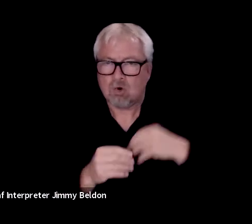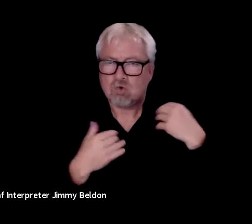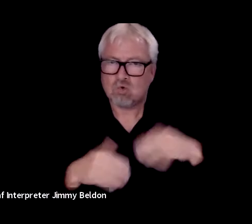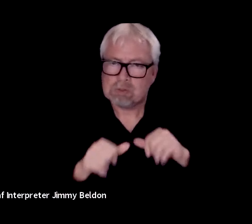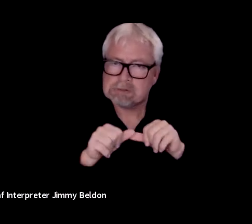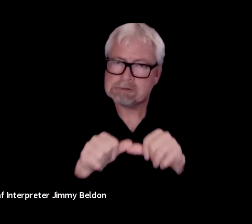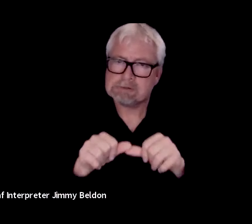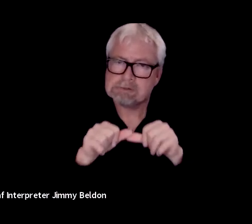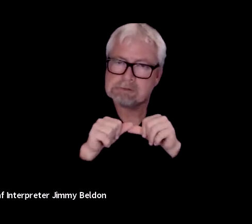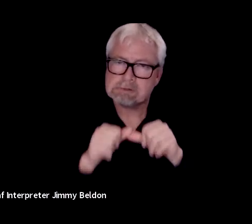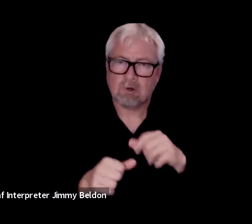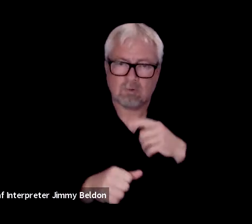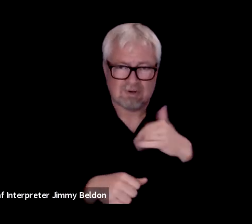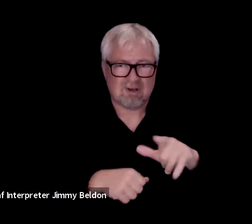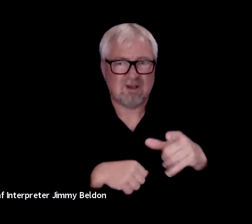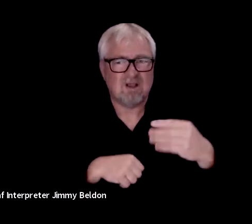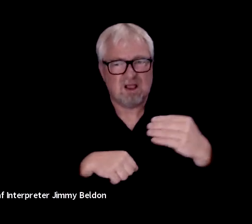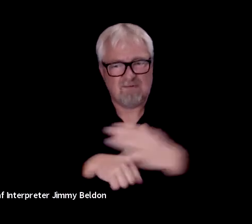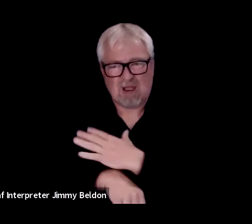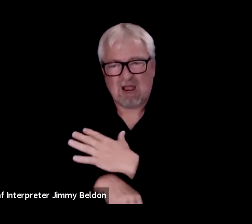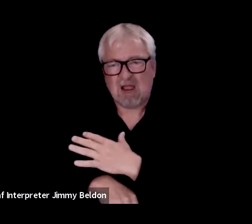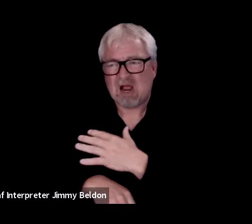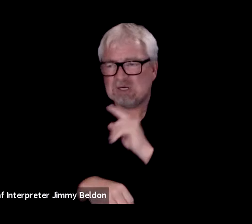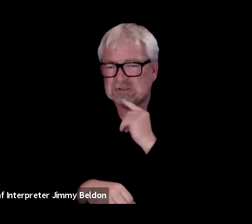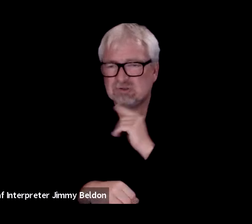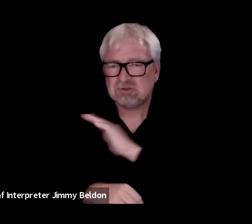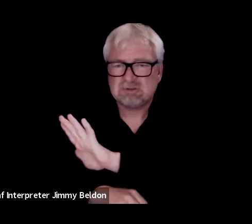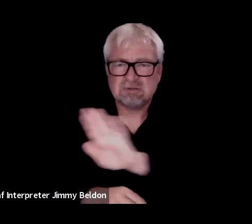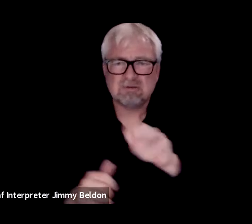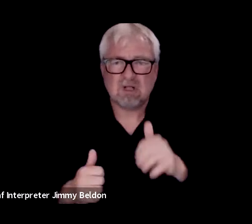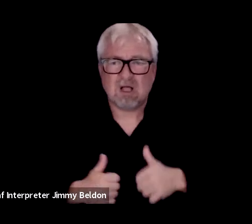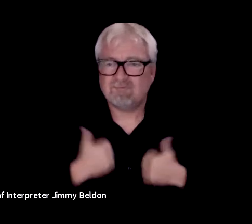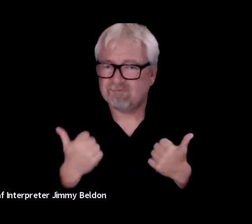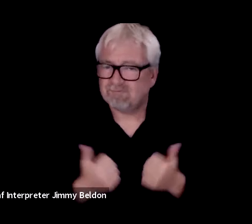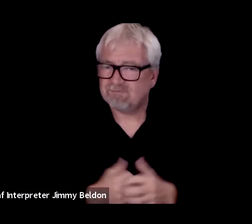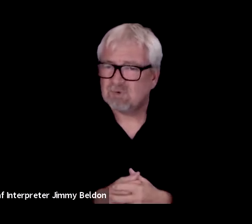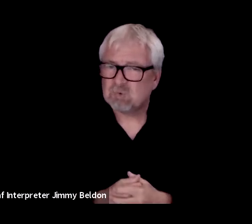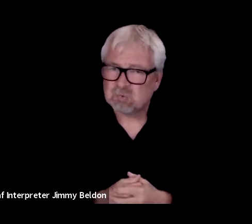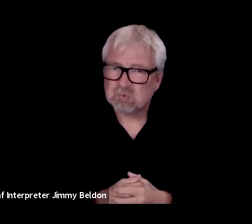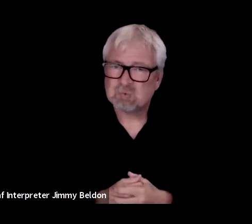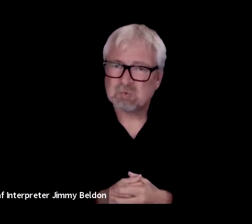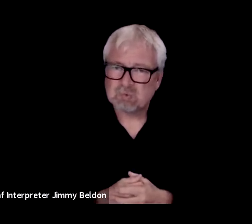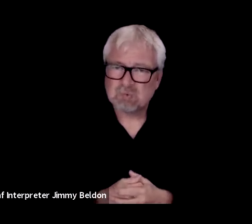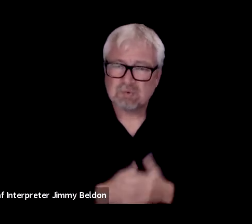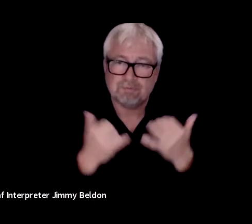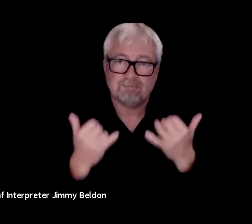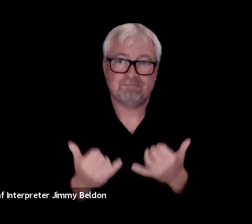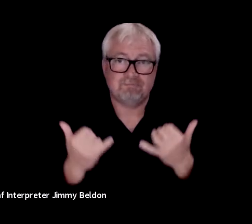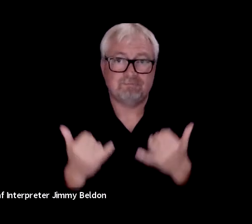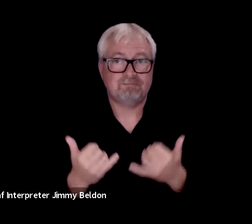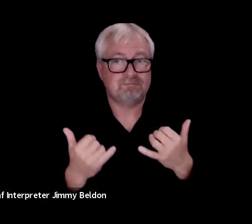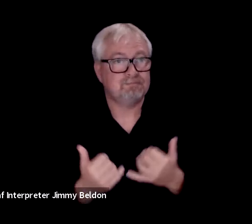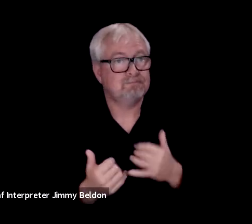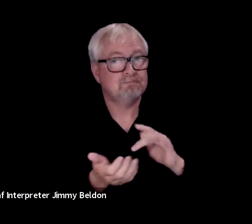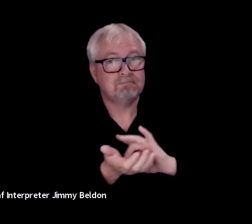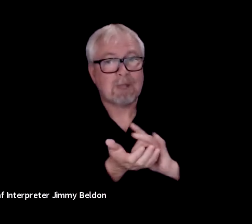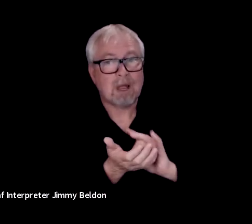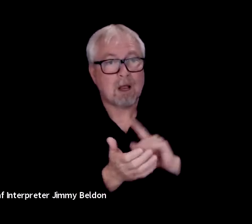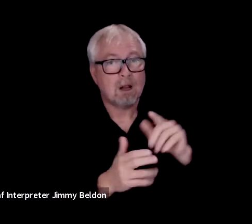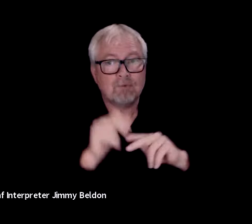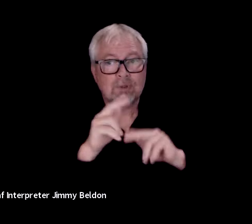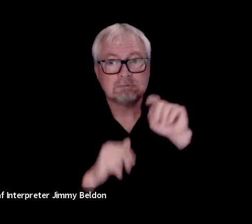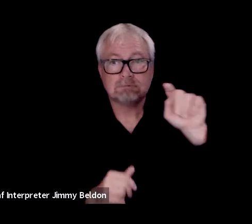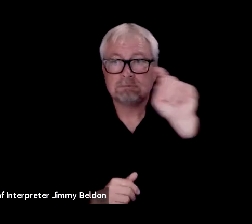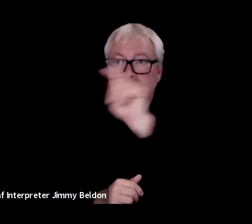are fewer staff in most of our institutions than there have been for a long time. Despite the